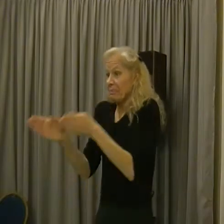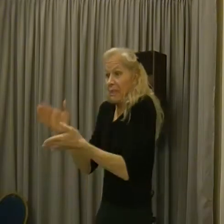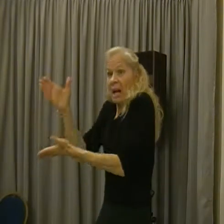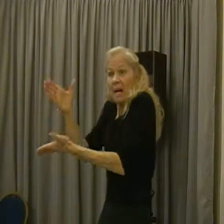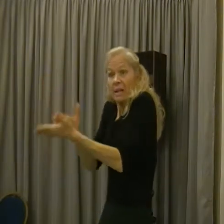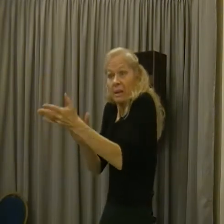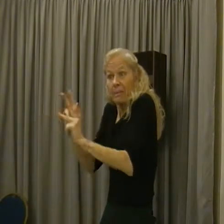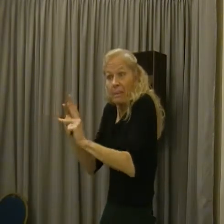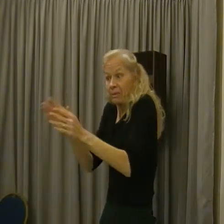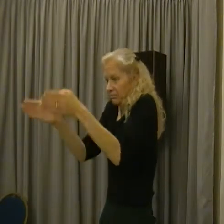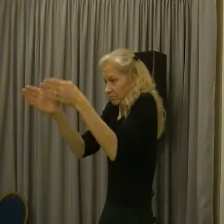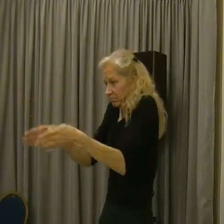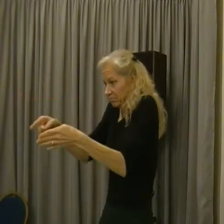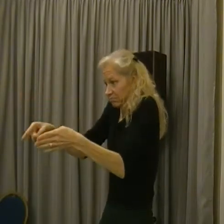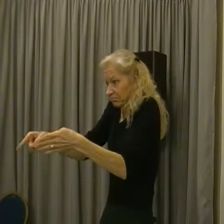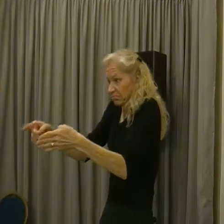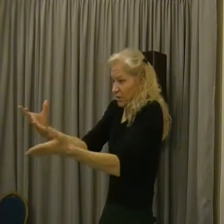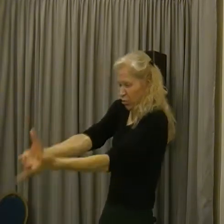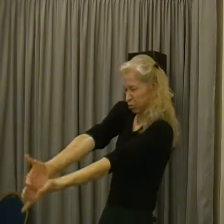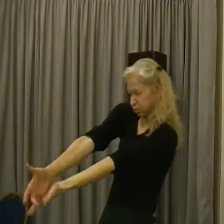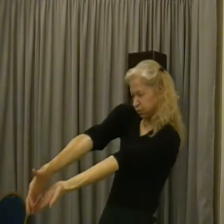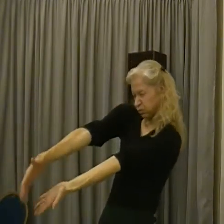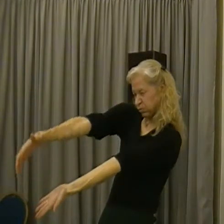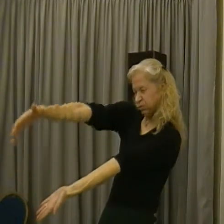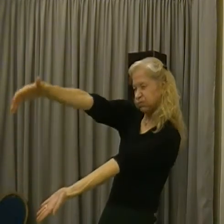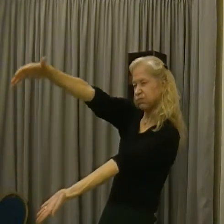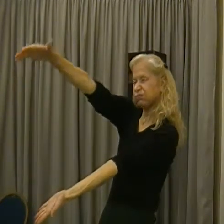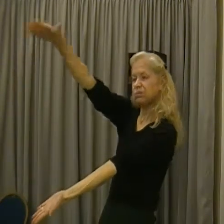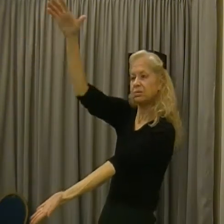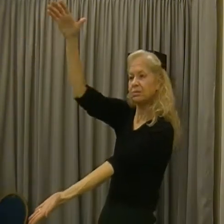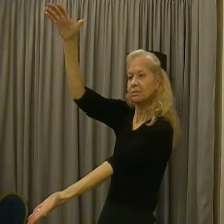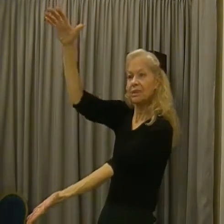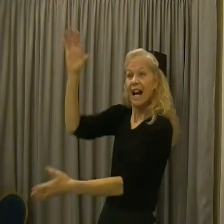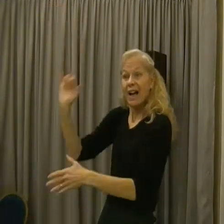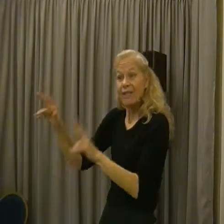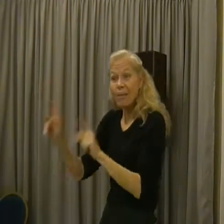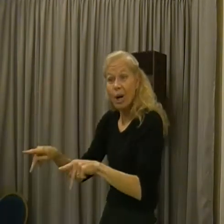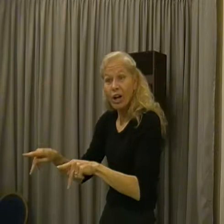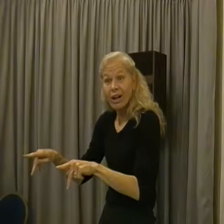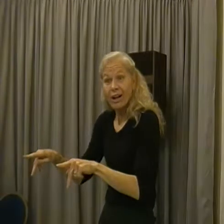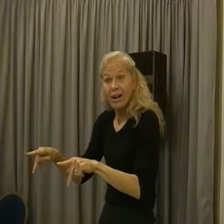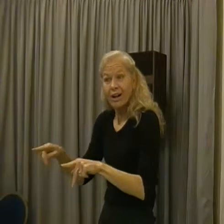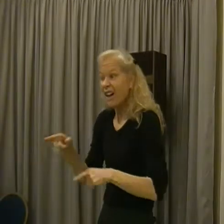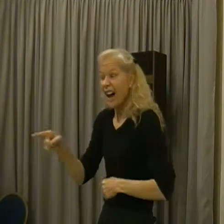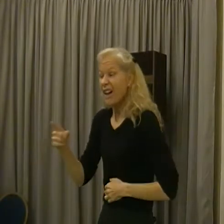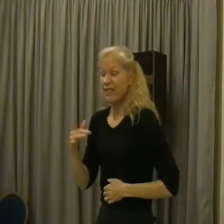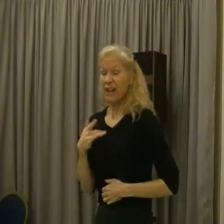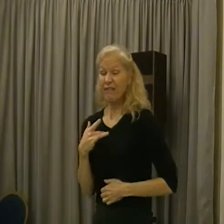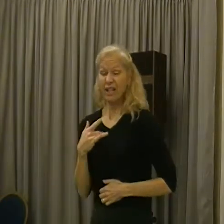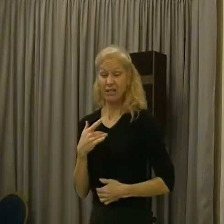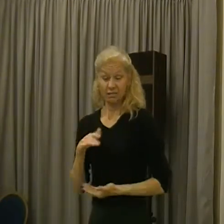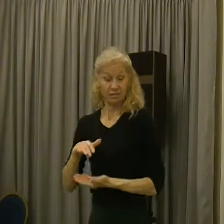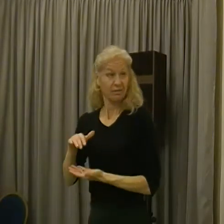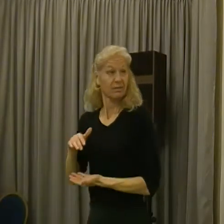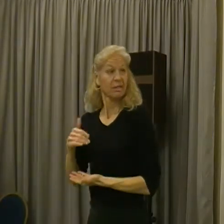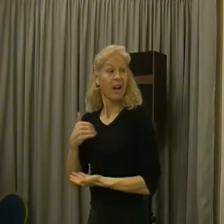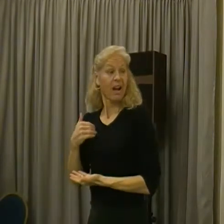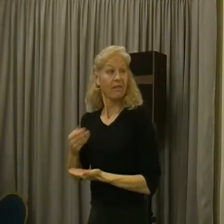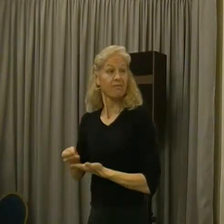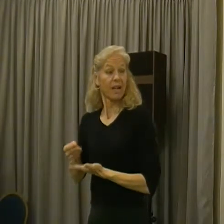if you have wealth, you can just buy somebody's wisdom. If you have wealth, you can just buy somebody else's strength and